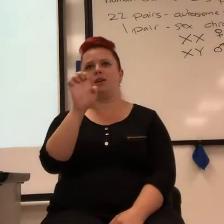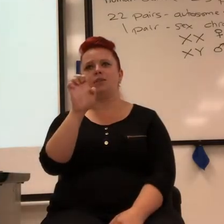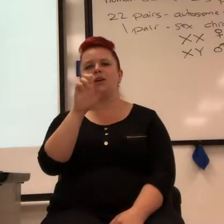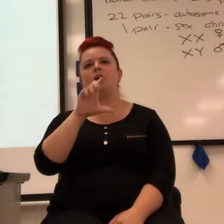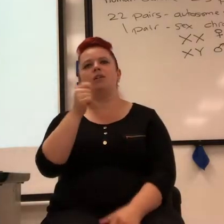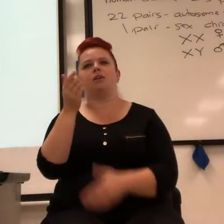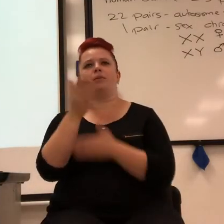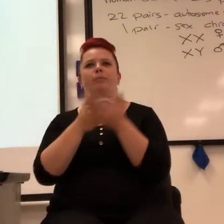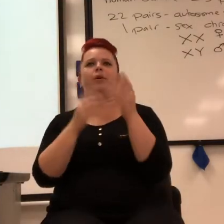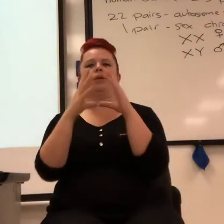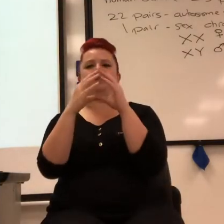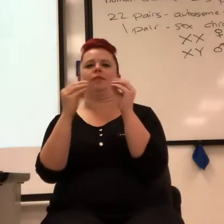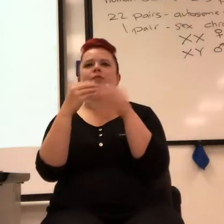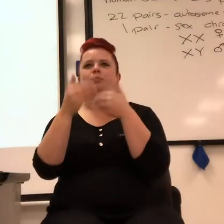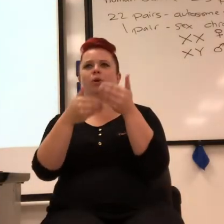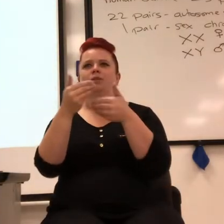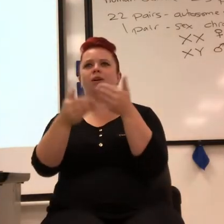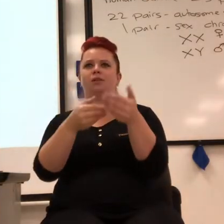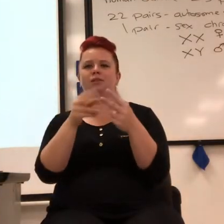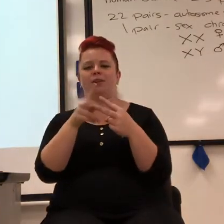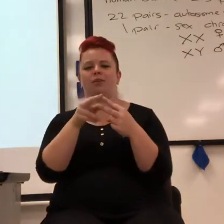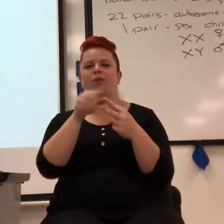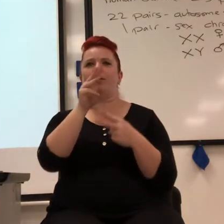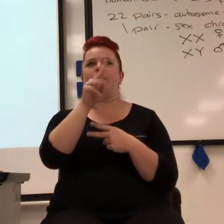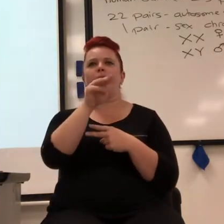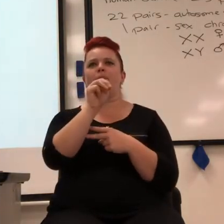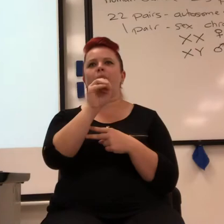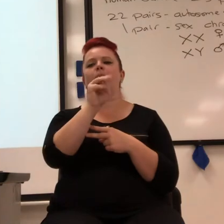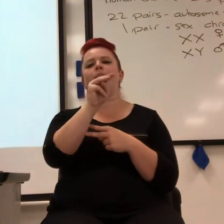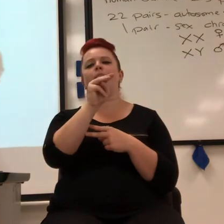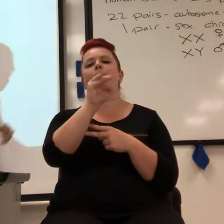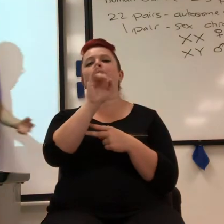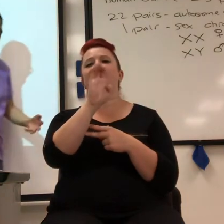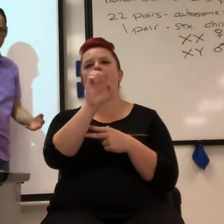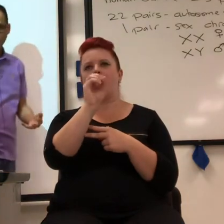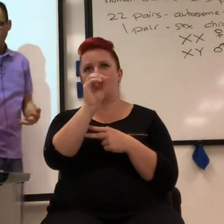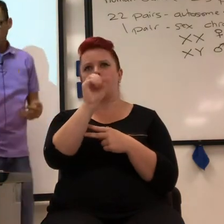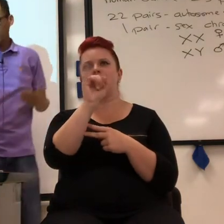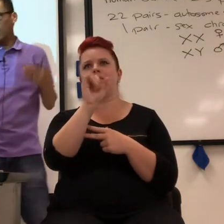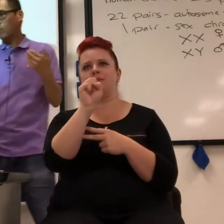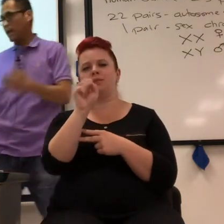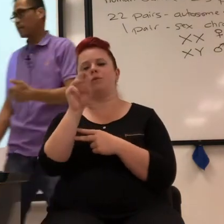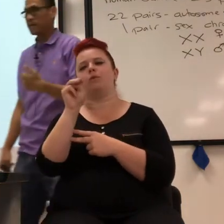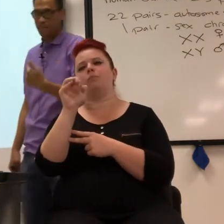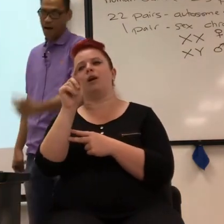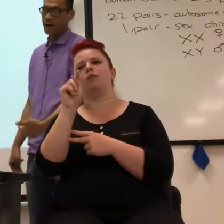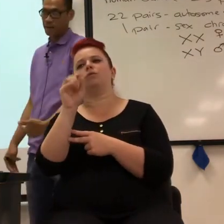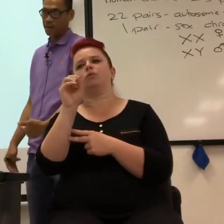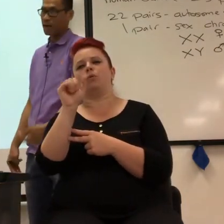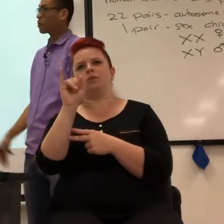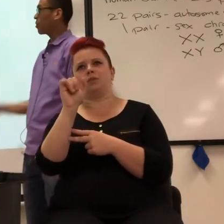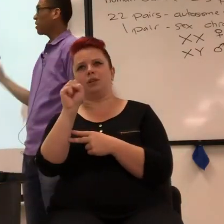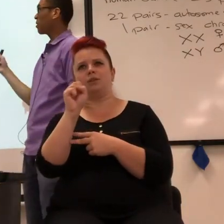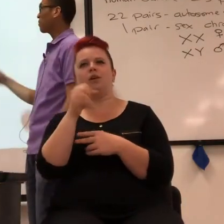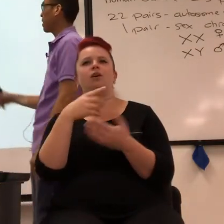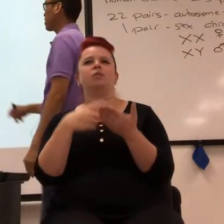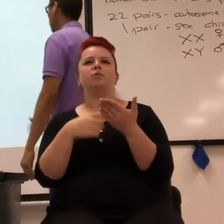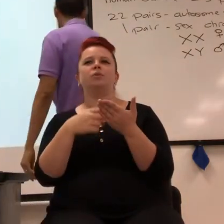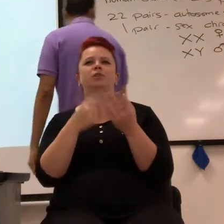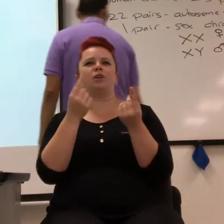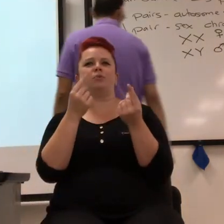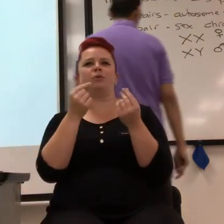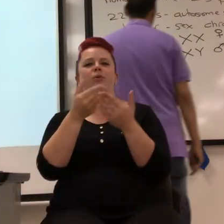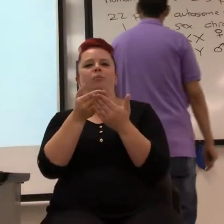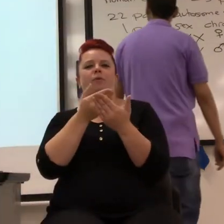mitosis or meiosis. But let's talk about some of the things that the cell has to do to get ready to divide that occur in the